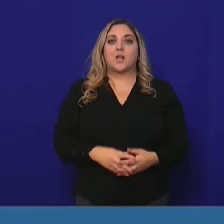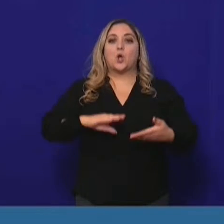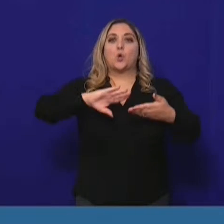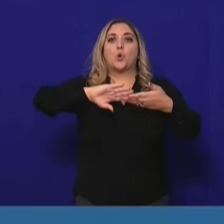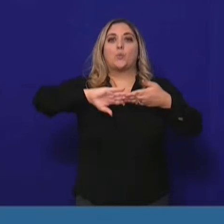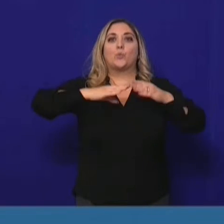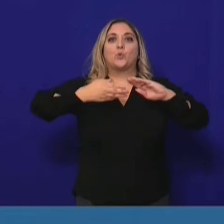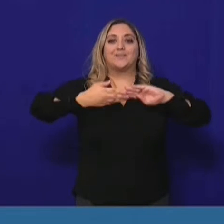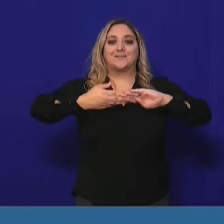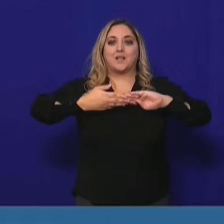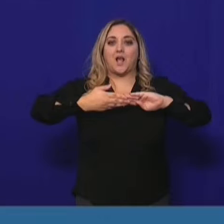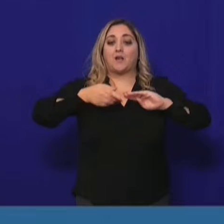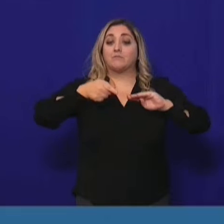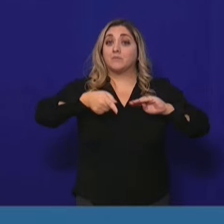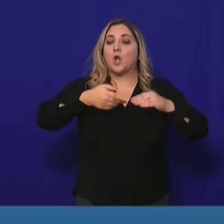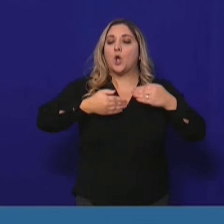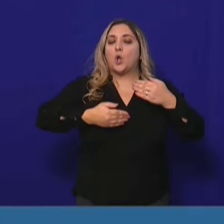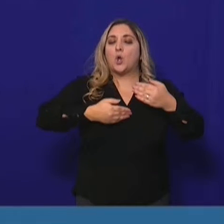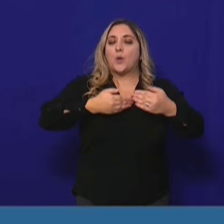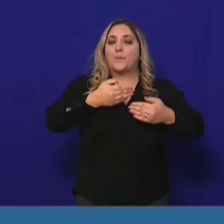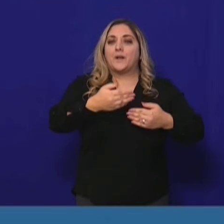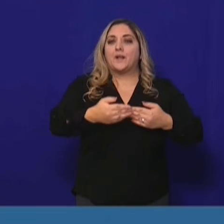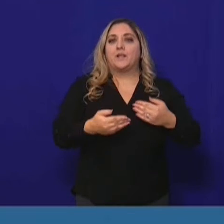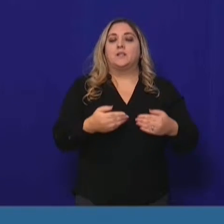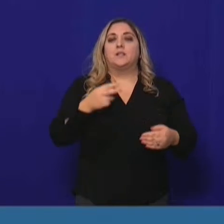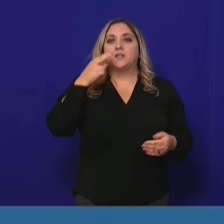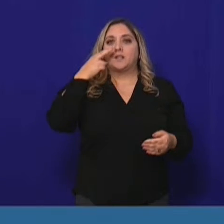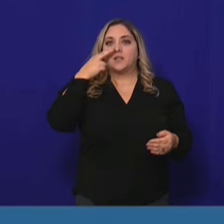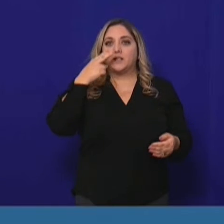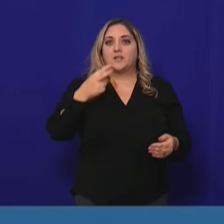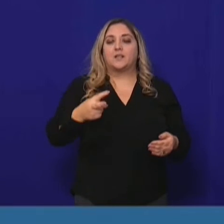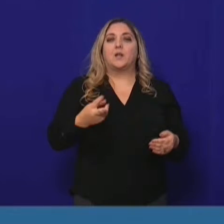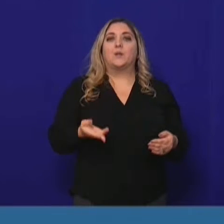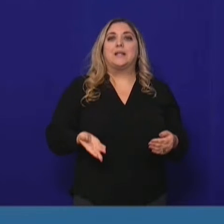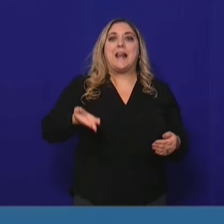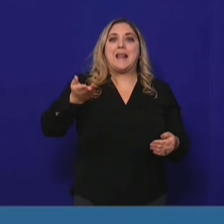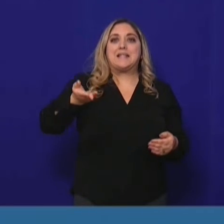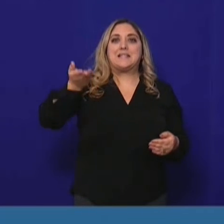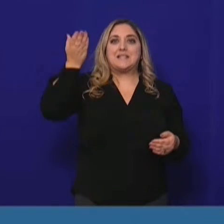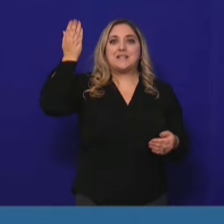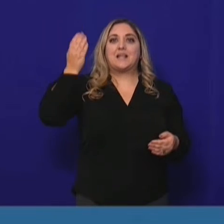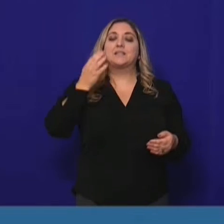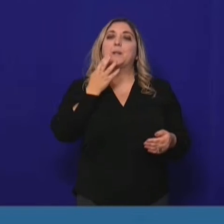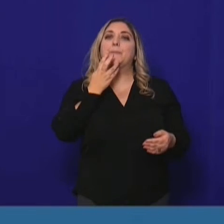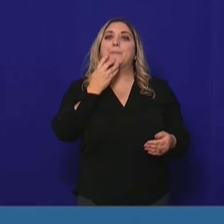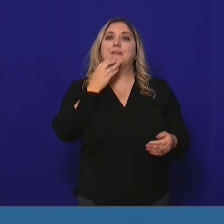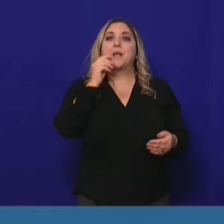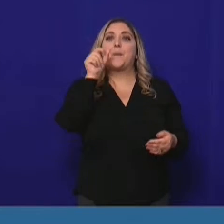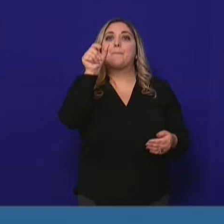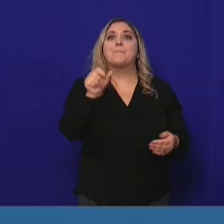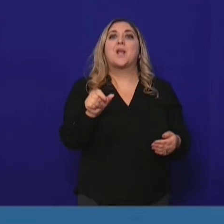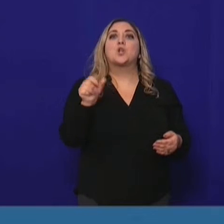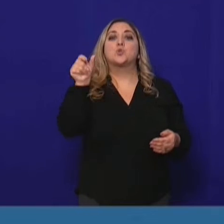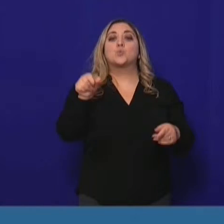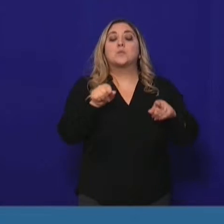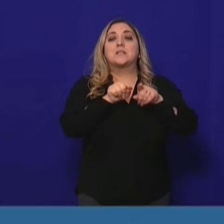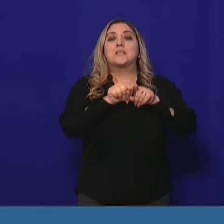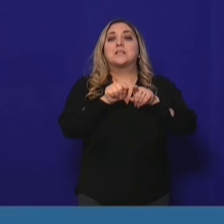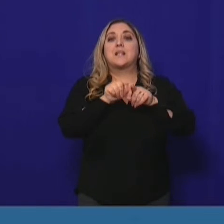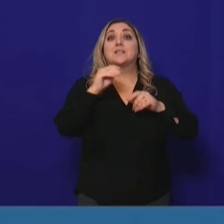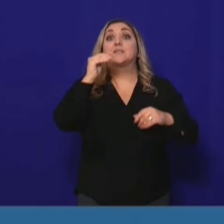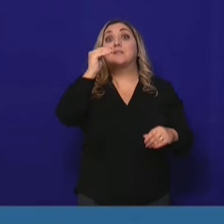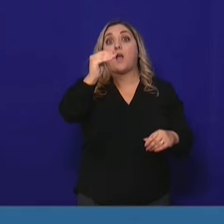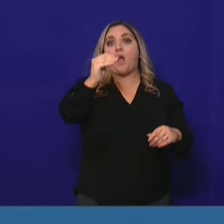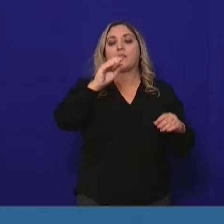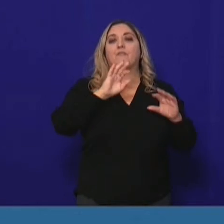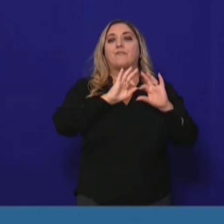Fil-komunità wkoll bqajna bix-xenarju fejn għandna l-iktar trasmissjoni fejn għandek il-persuni li jgħixu fl-istess dar għaliex